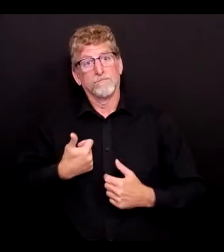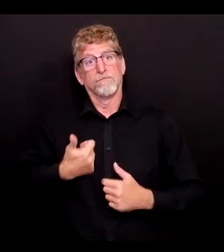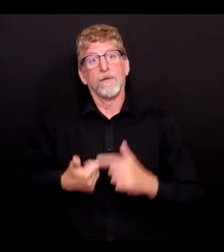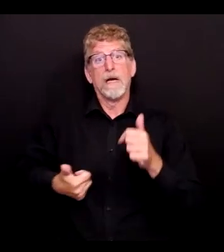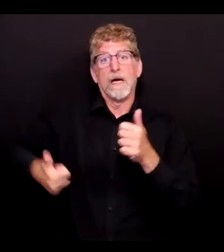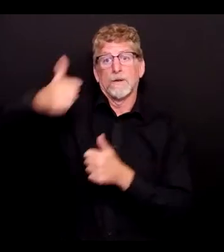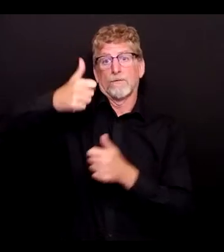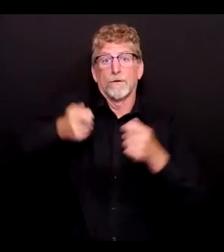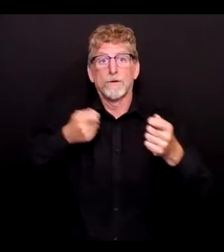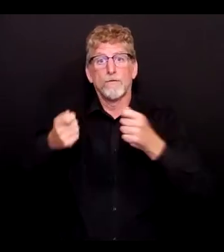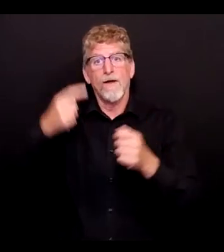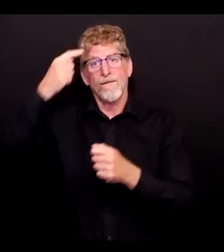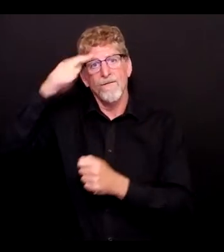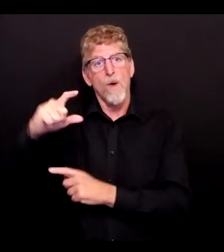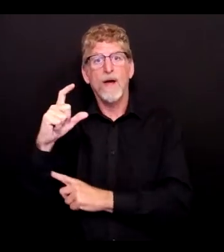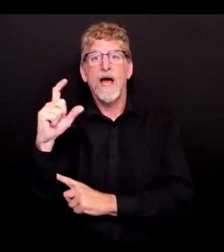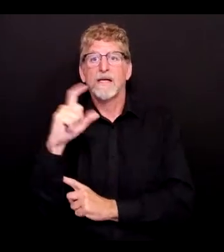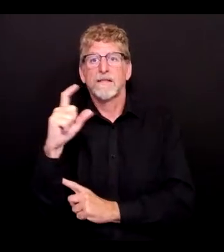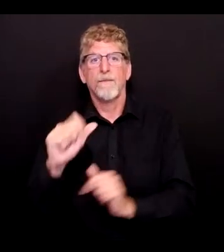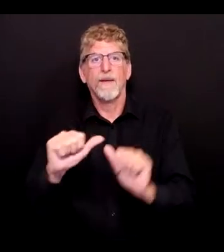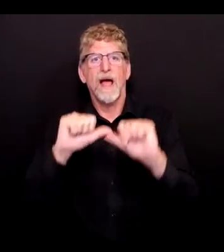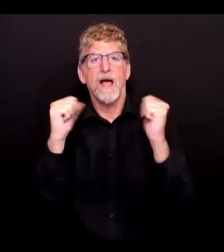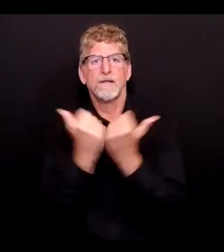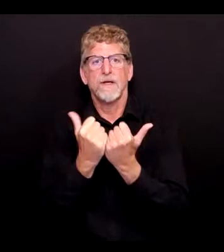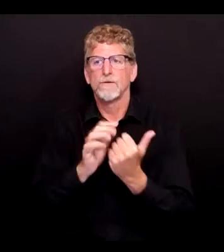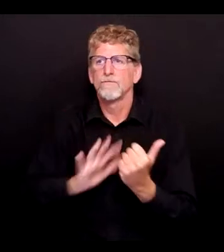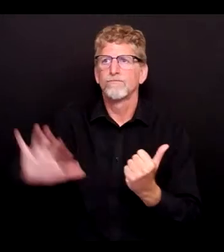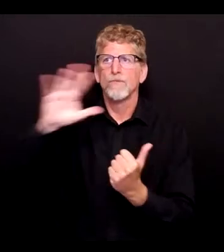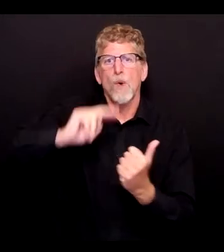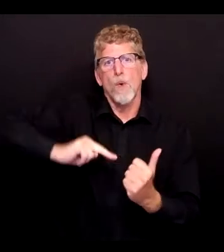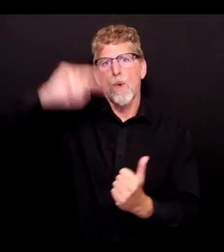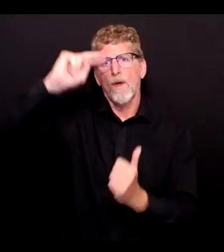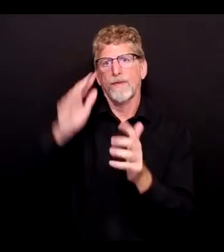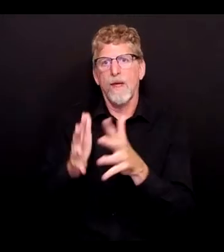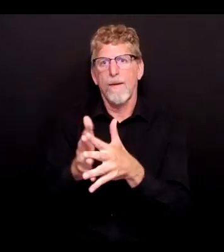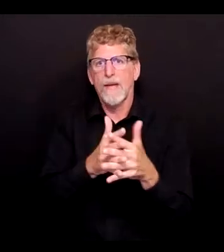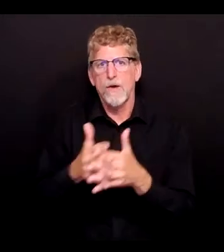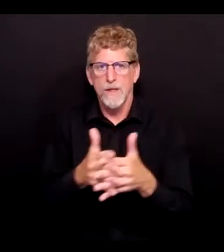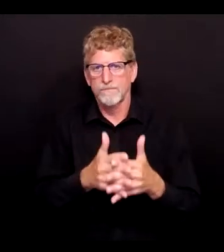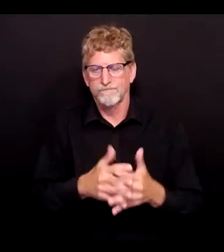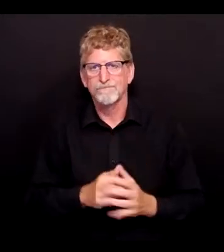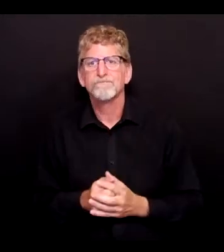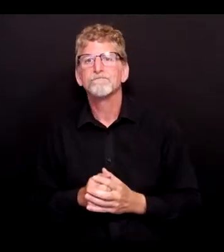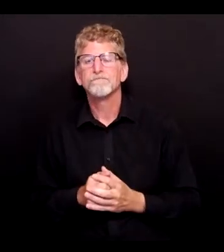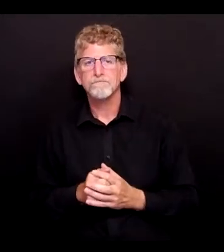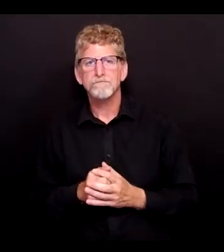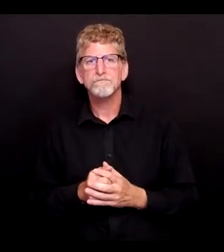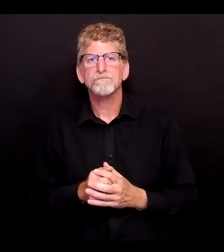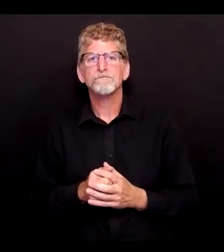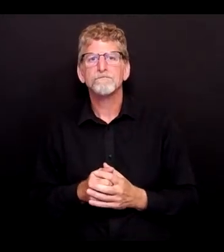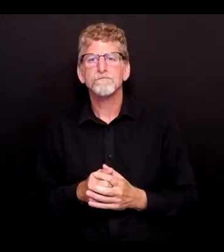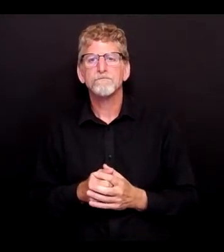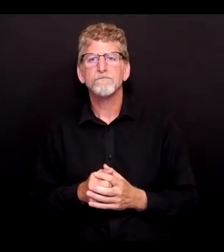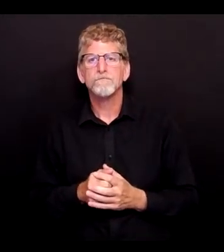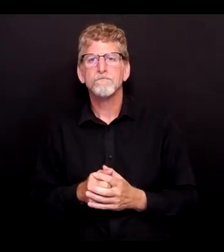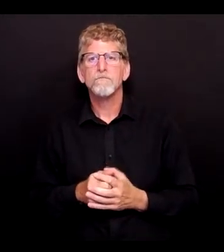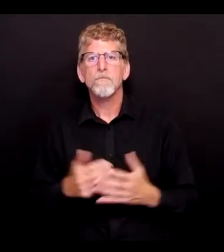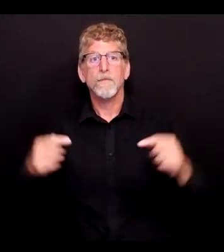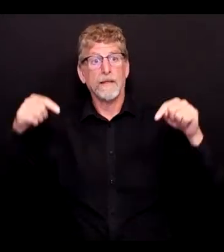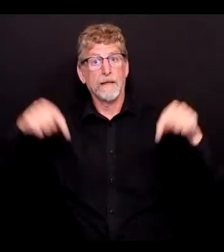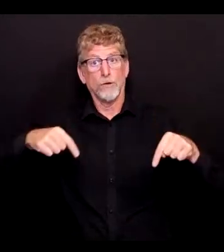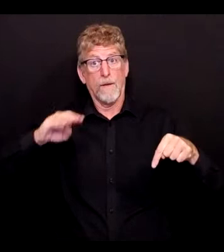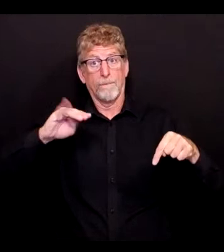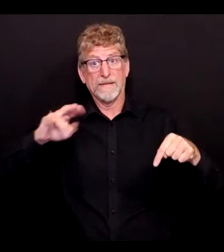umbrella organization with over 35 countries and organizations. In Minnesota alone, we have more than